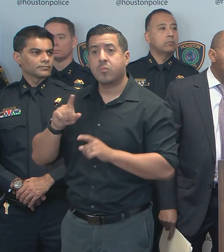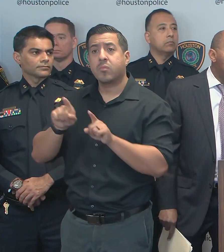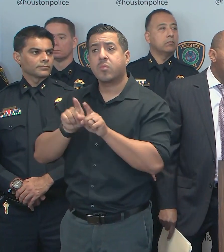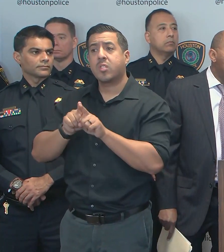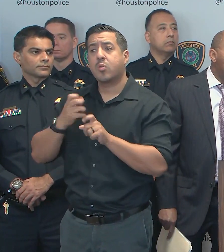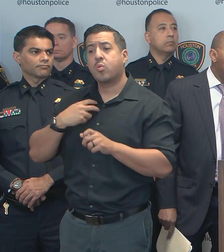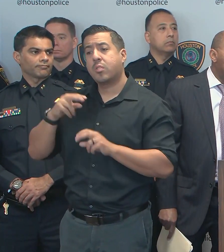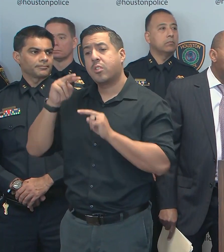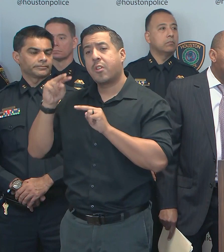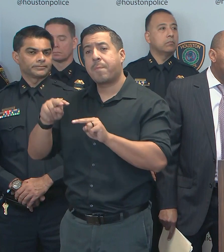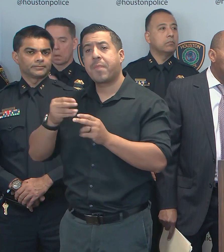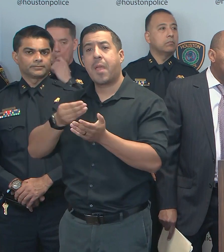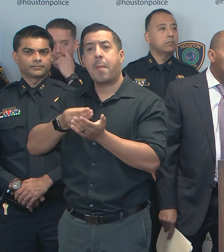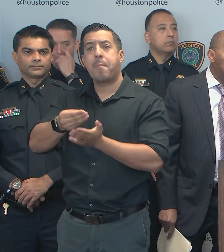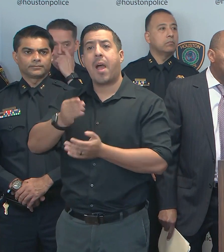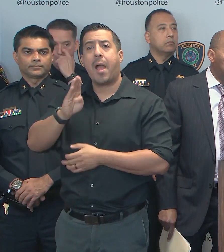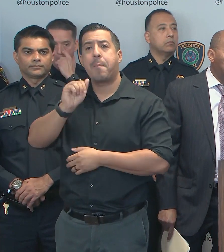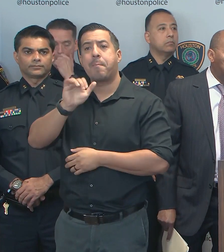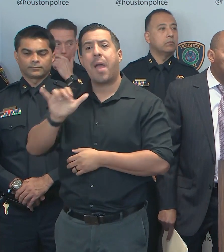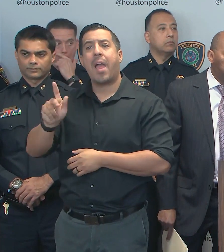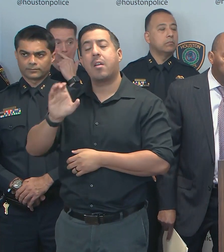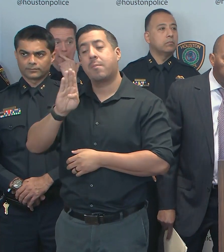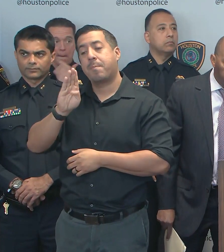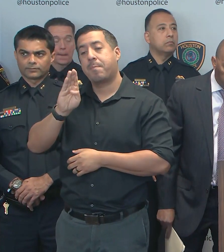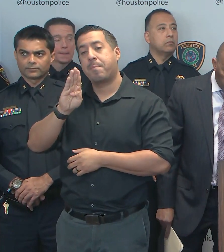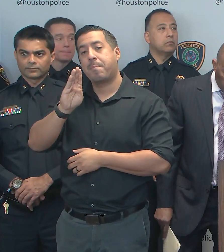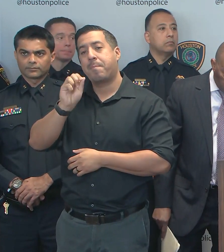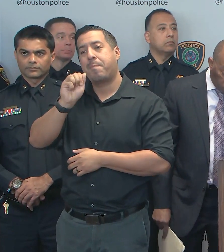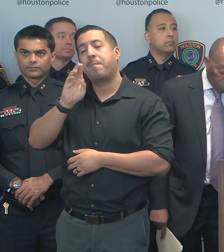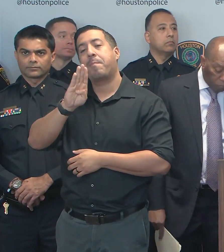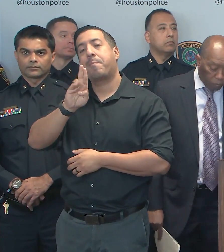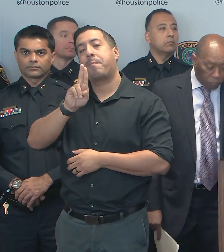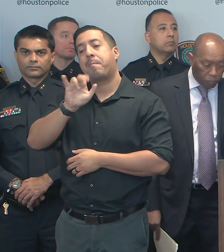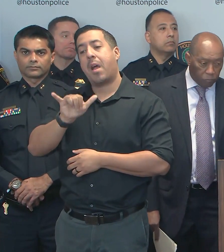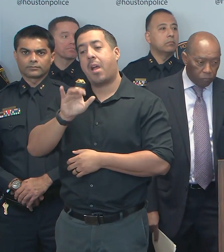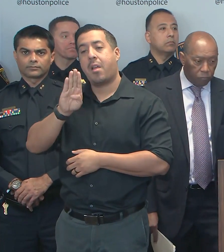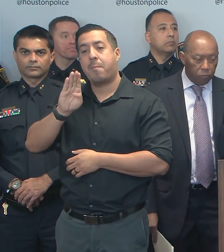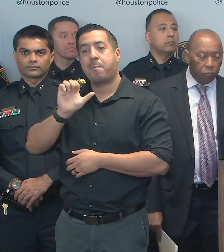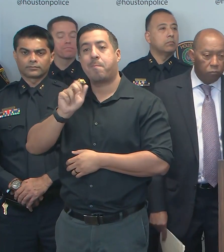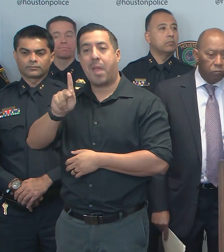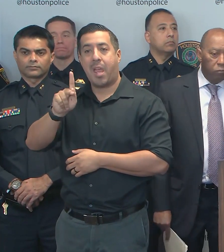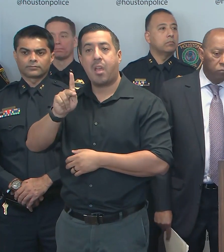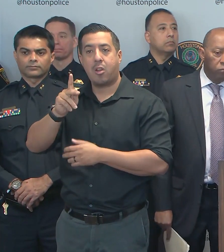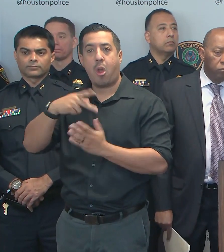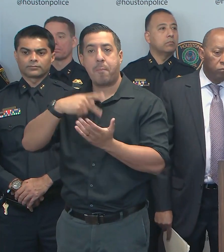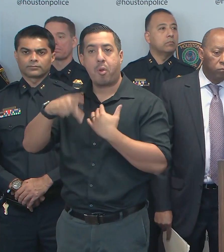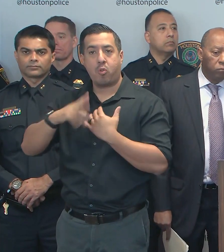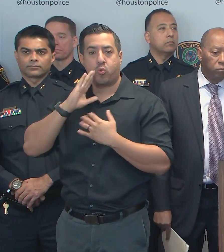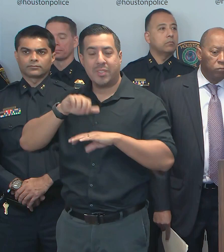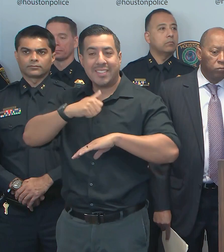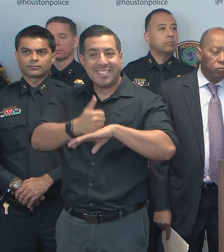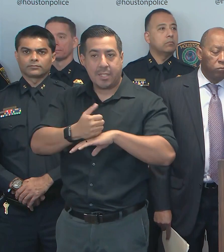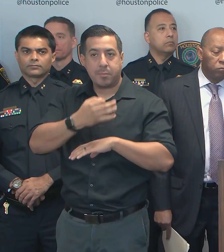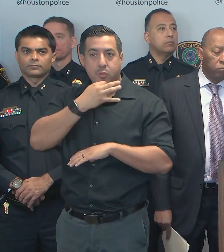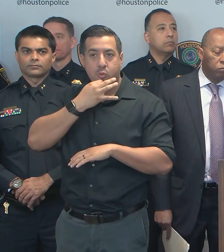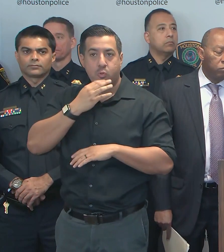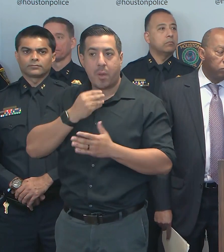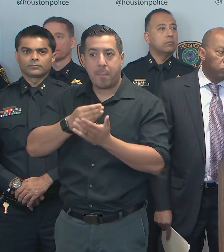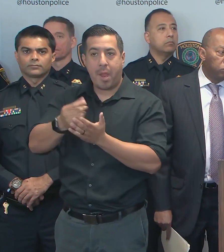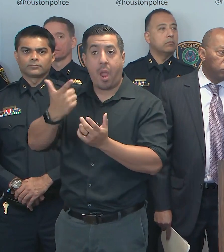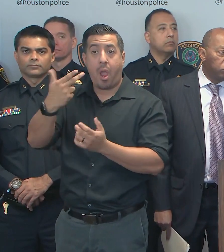the buyback program that you want us to stand up. We should have that stood up here pretty soon. We're going to be working with our